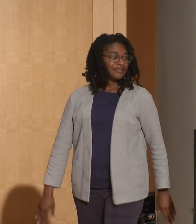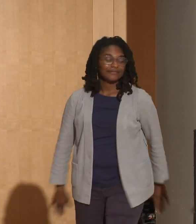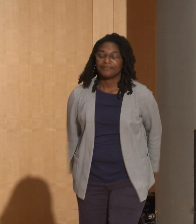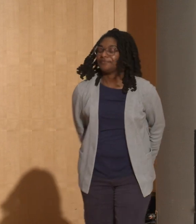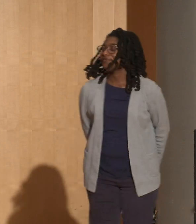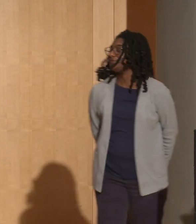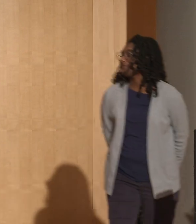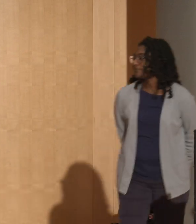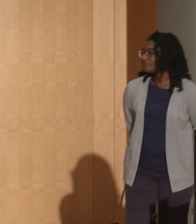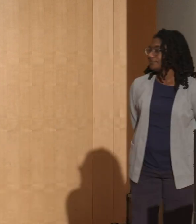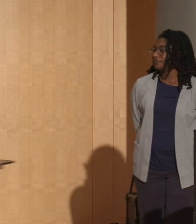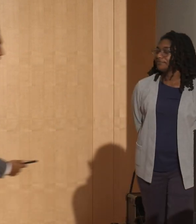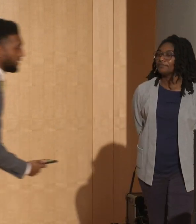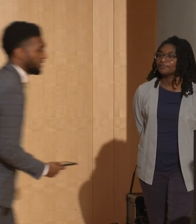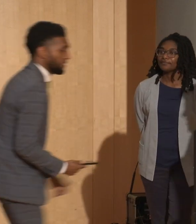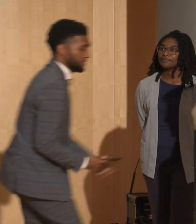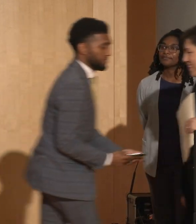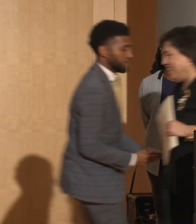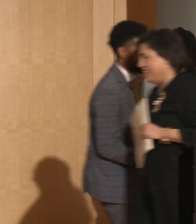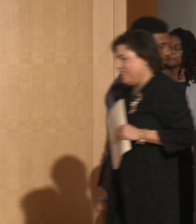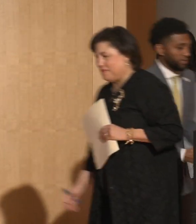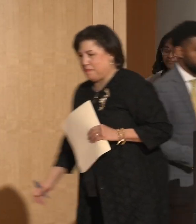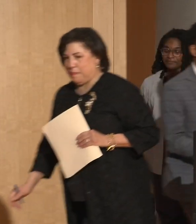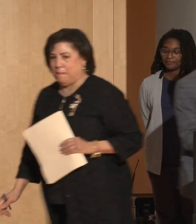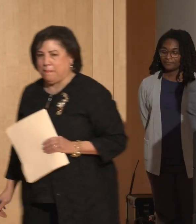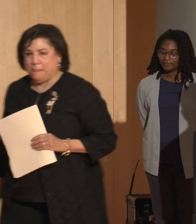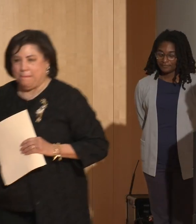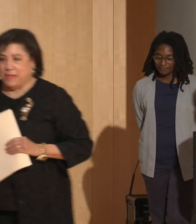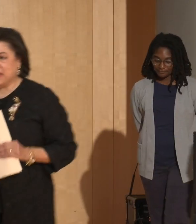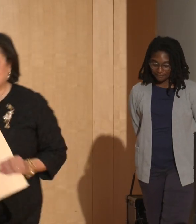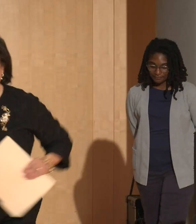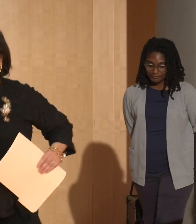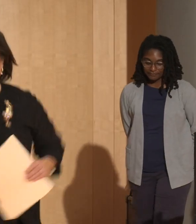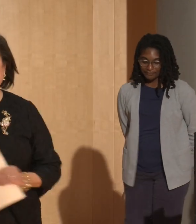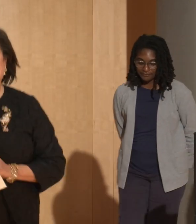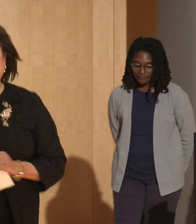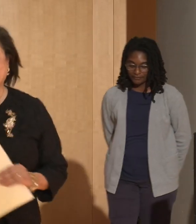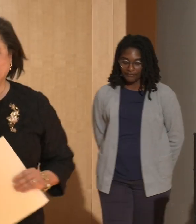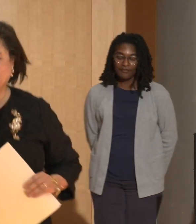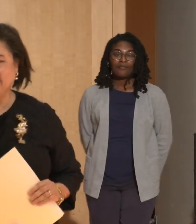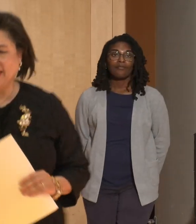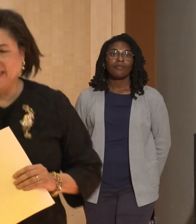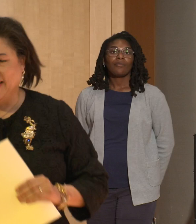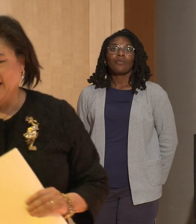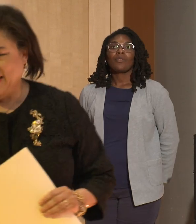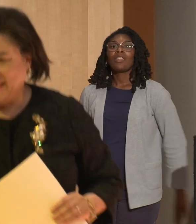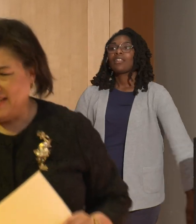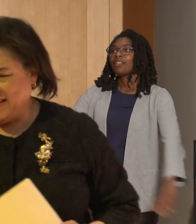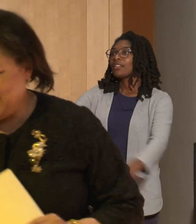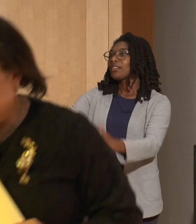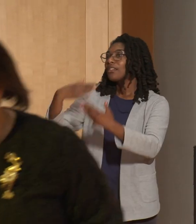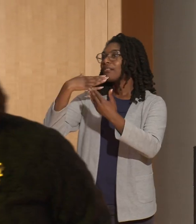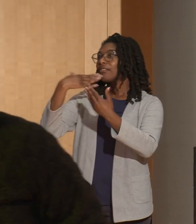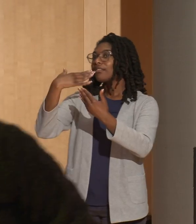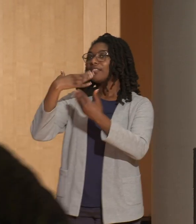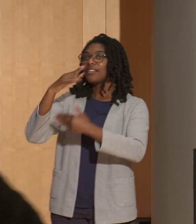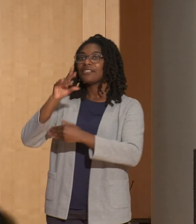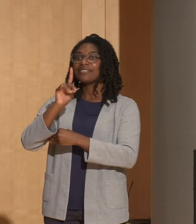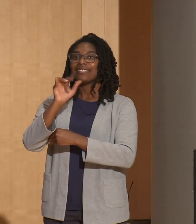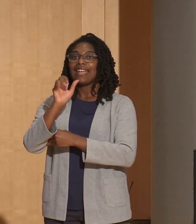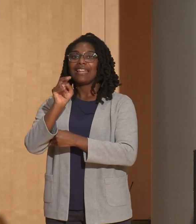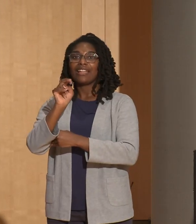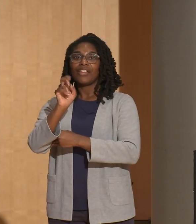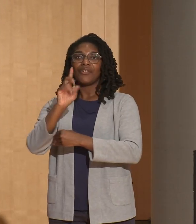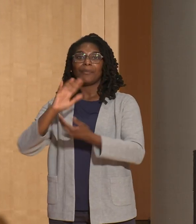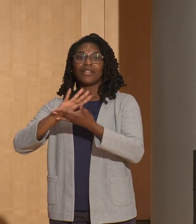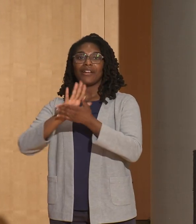Mayor Scott. Thank you, Dana, for being so